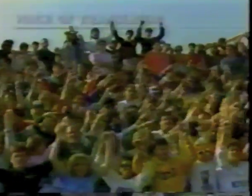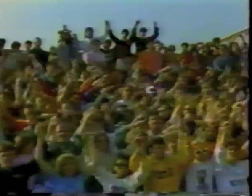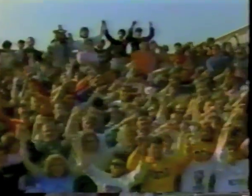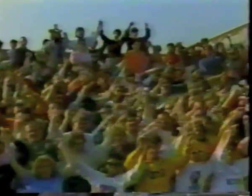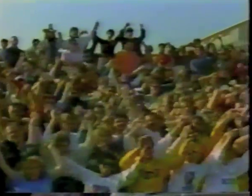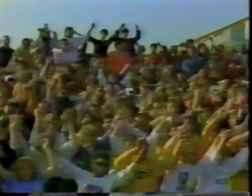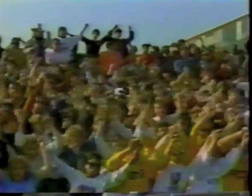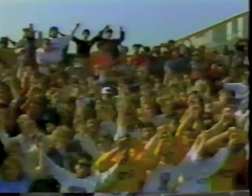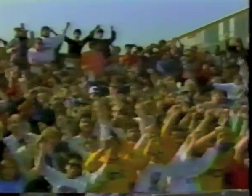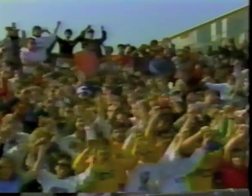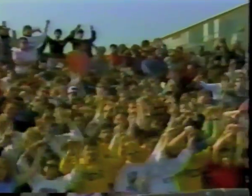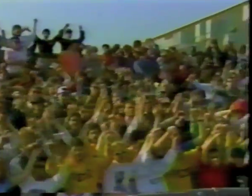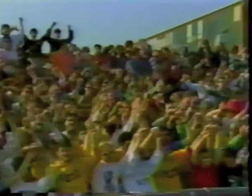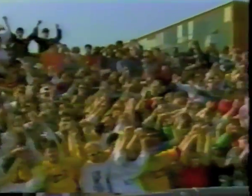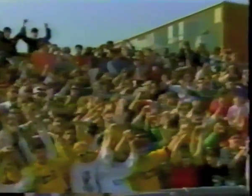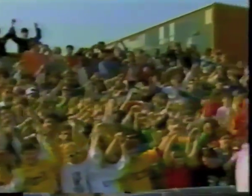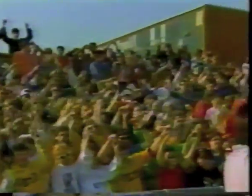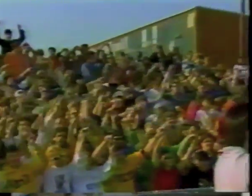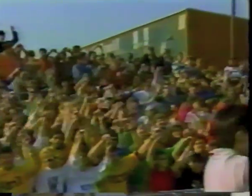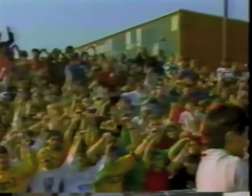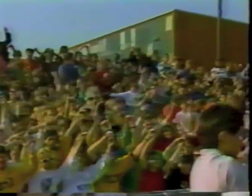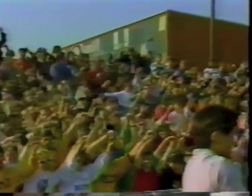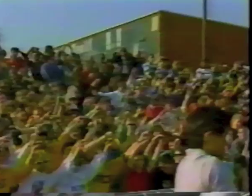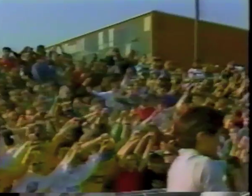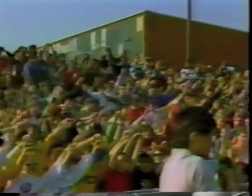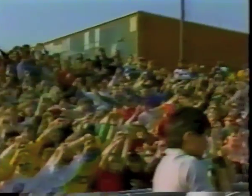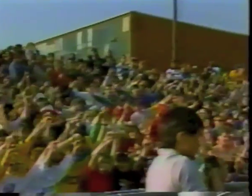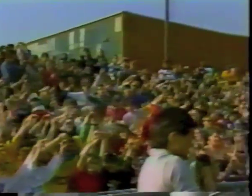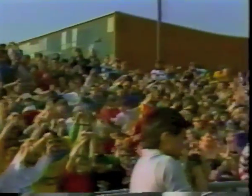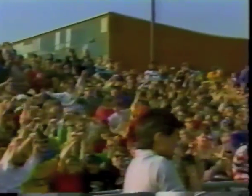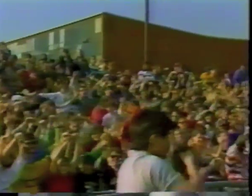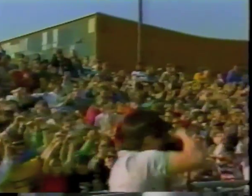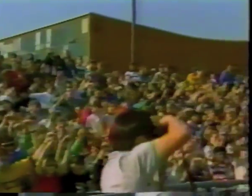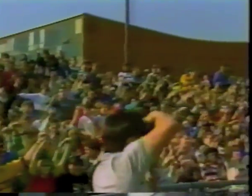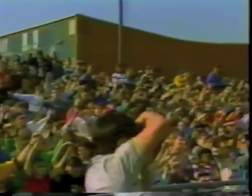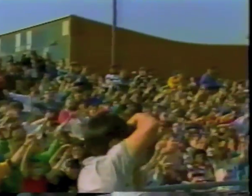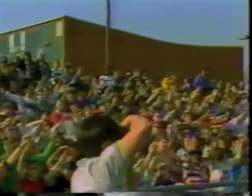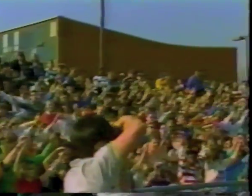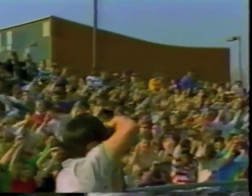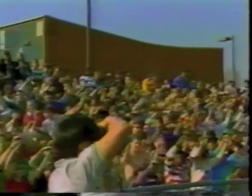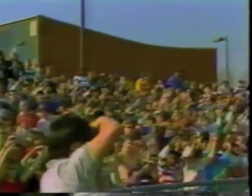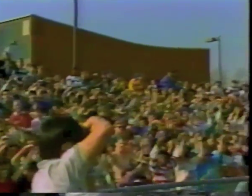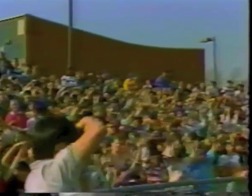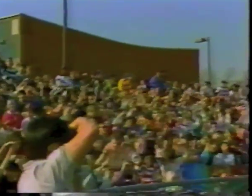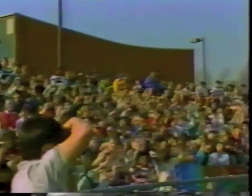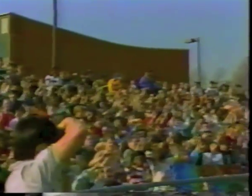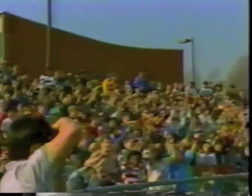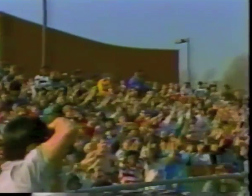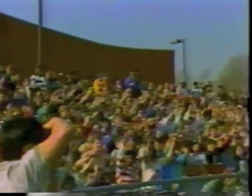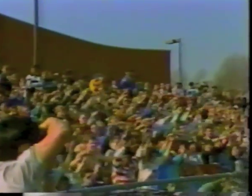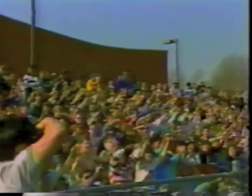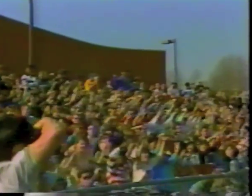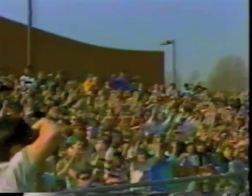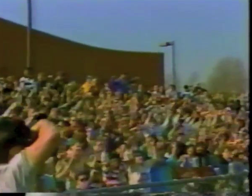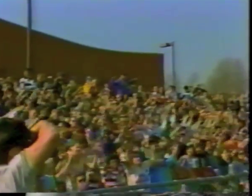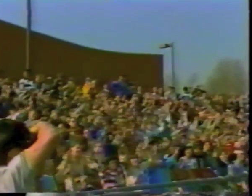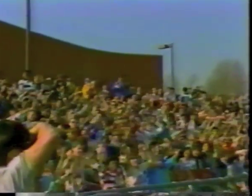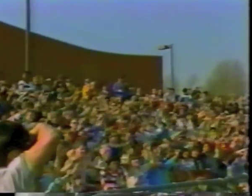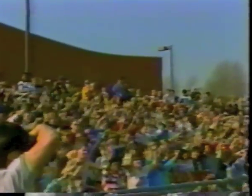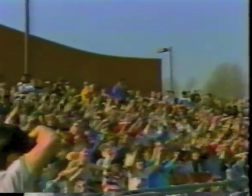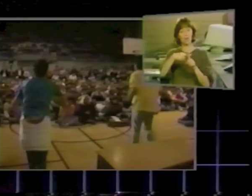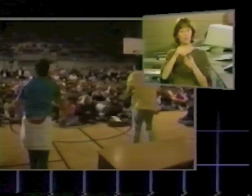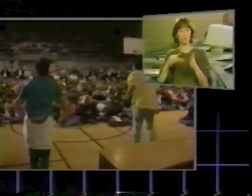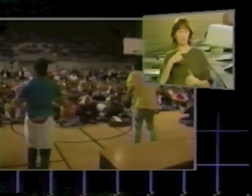the students barricaded the campus. Today, they boycotted class. Tomorrow, they say, their fight will continue. The coalition of